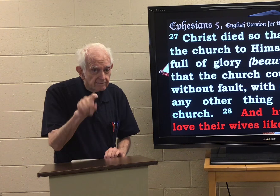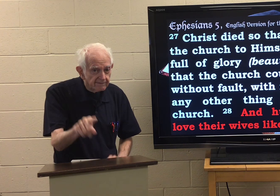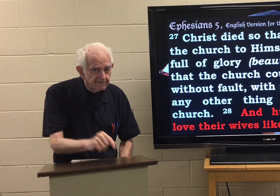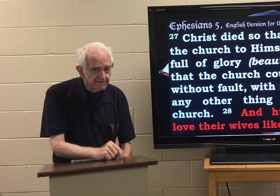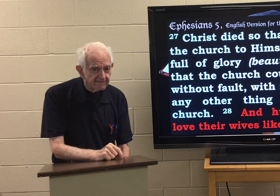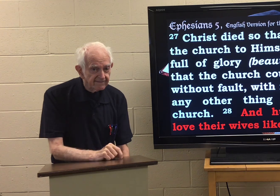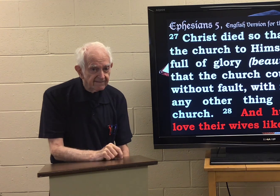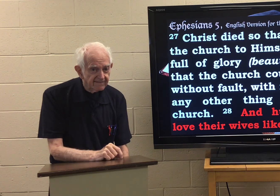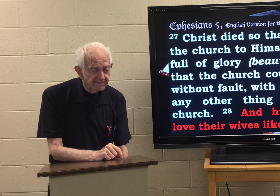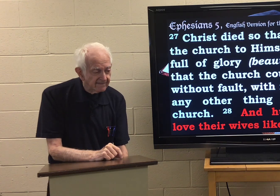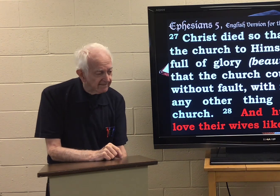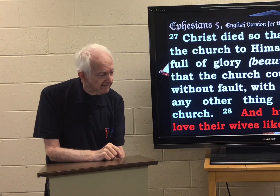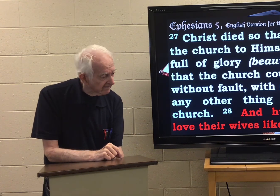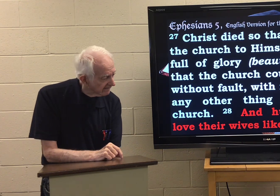Would you?